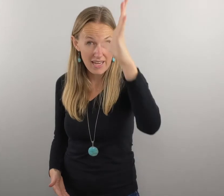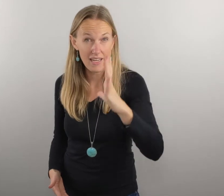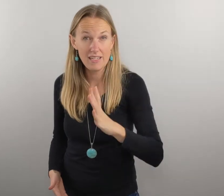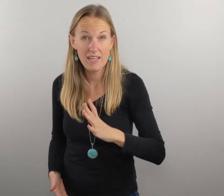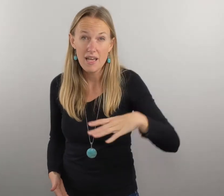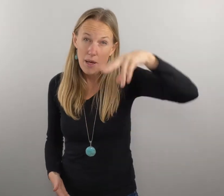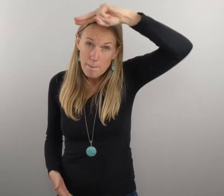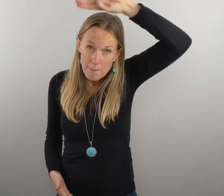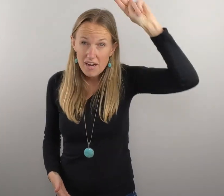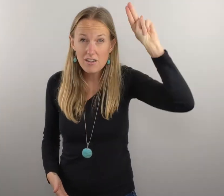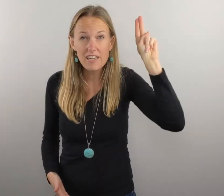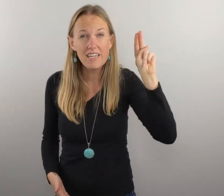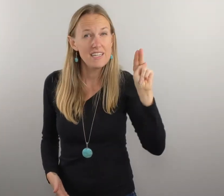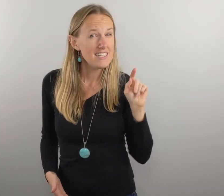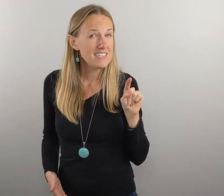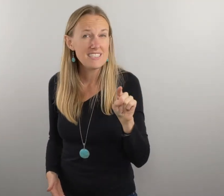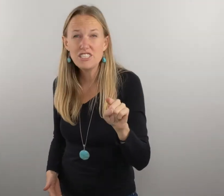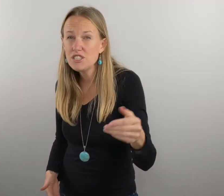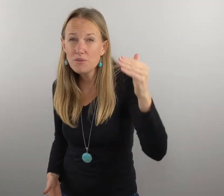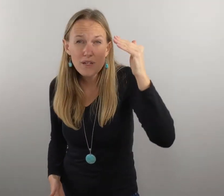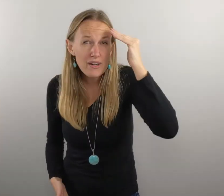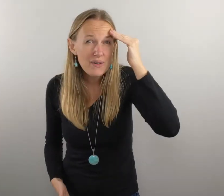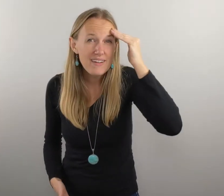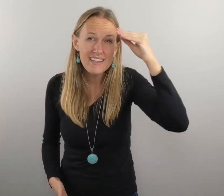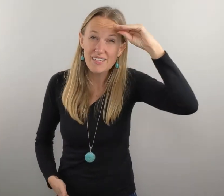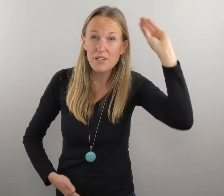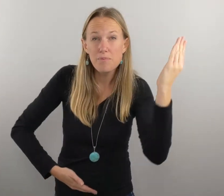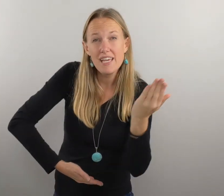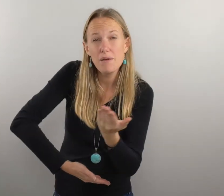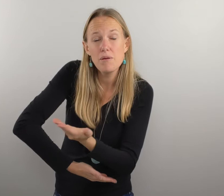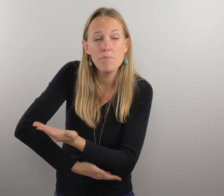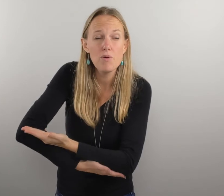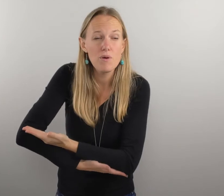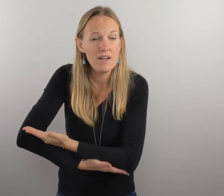man? Mary, did you know that your baby boy